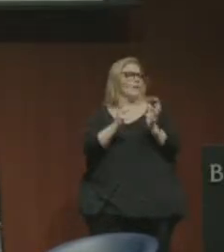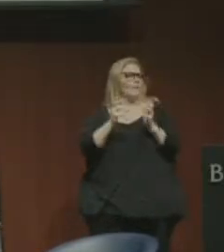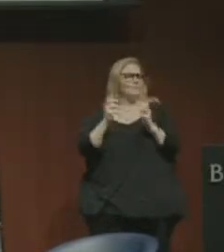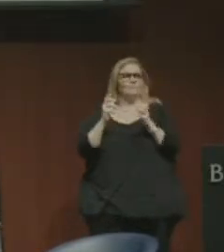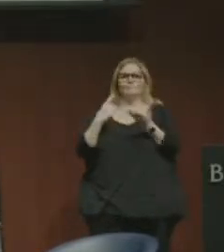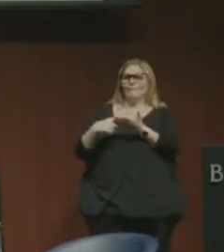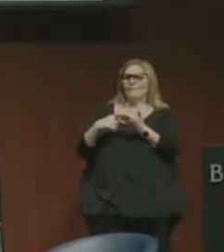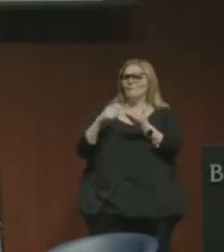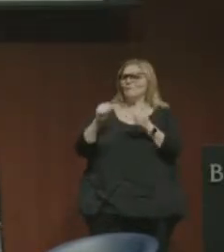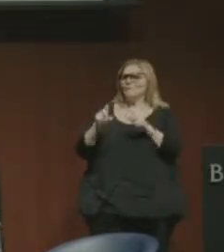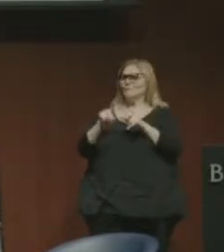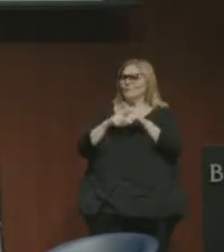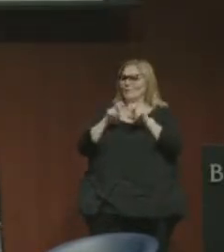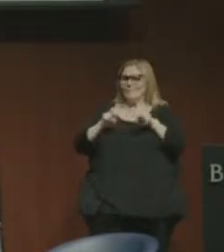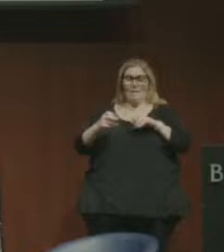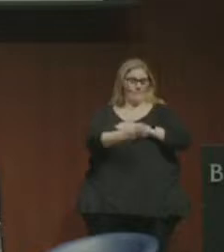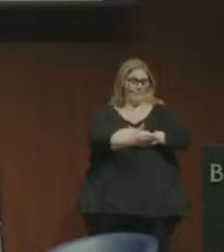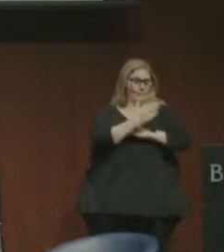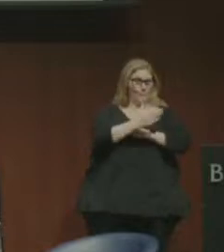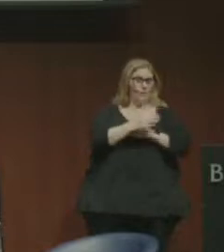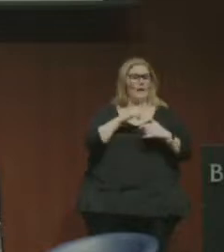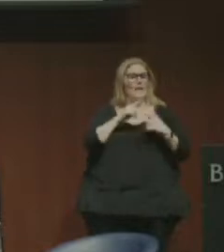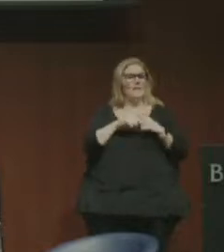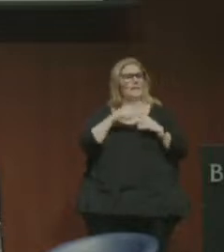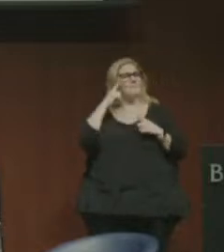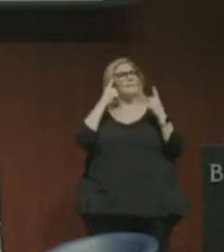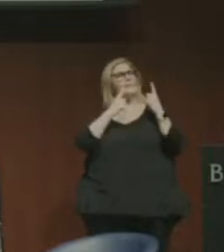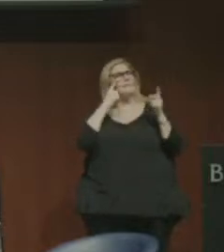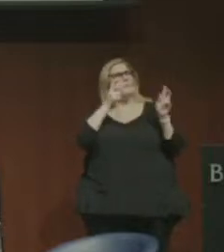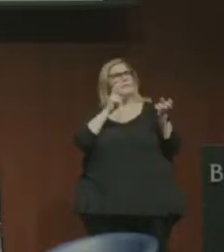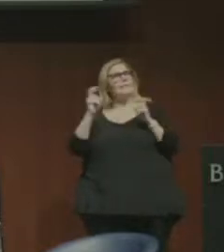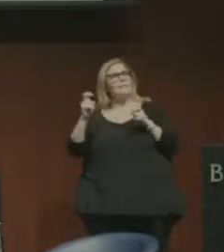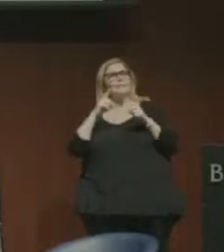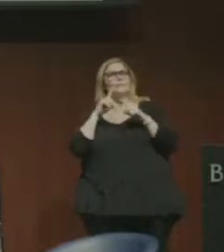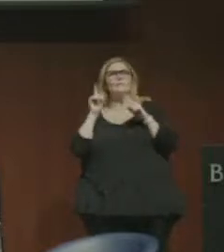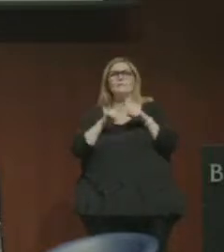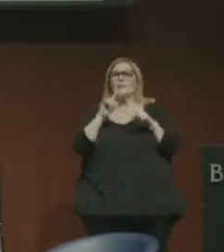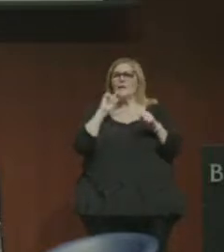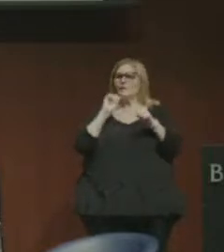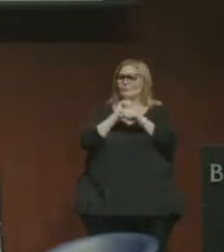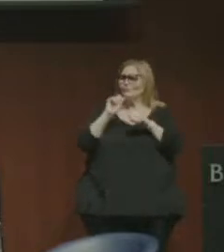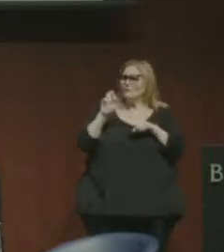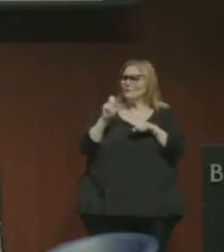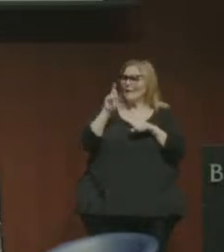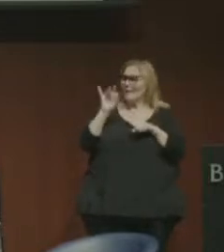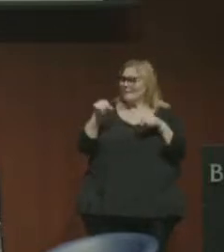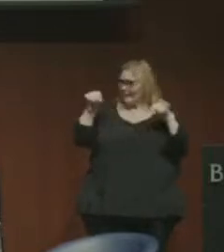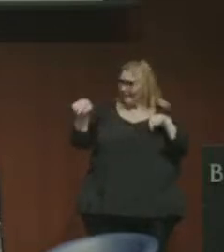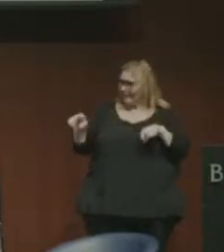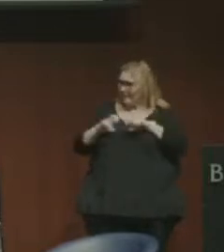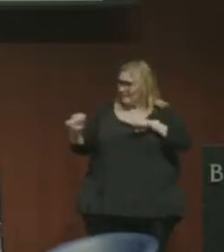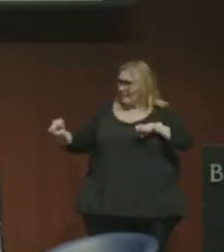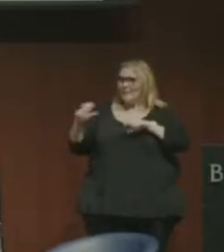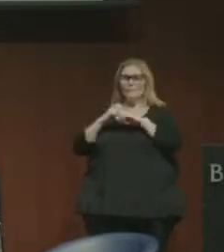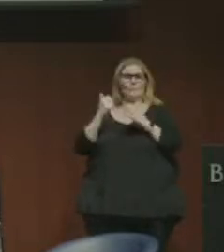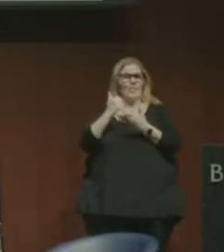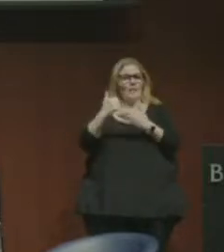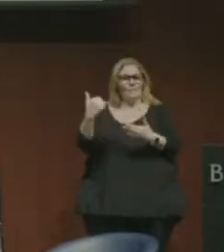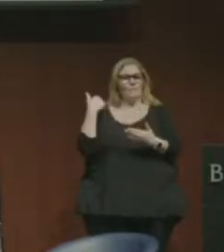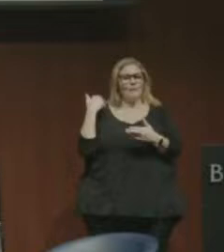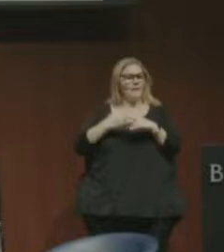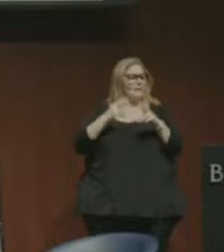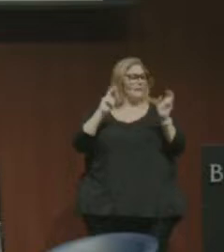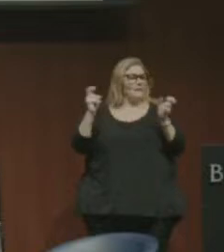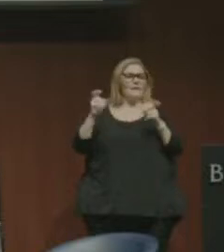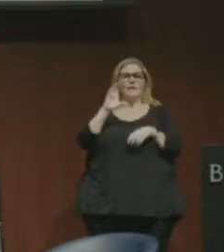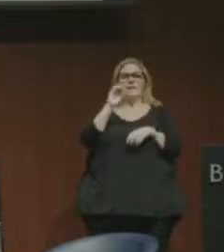that we started with the panel this morning, thinking through issues of coloniality. And this panel, to remind us all, is entitled